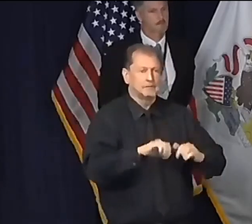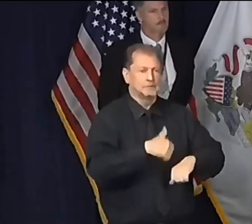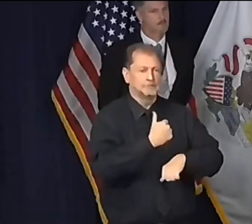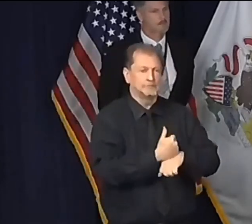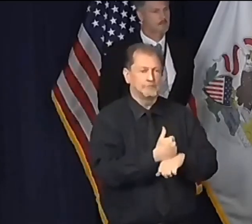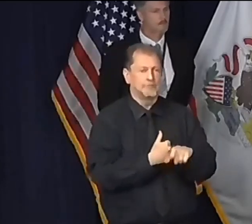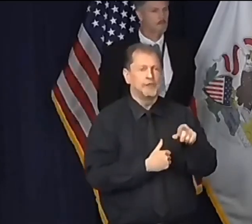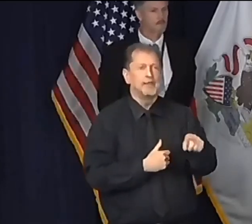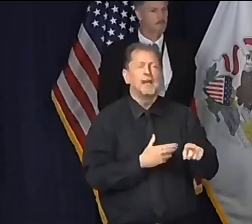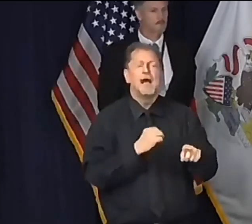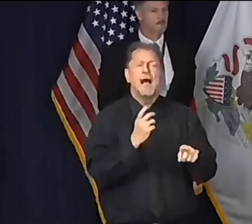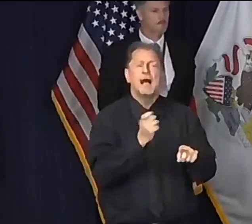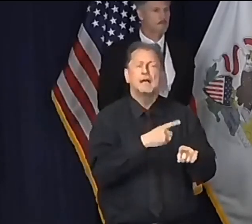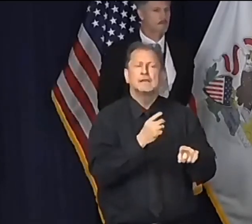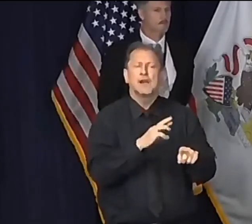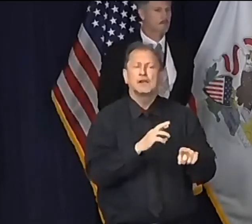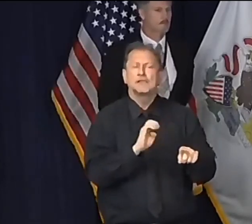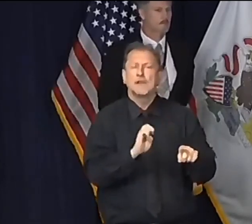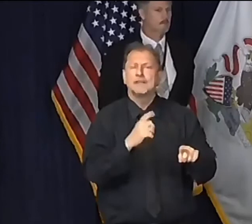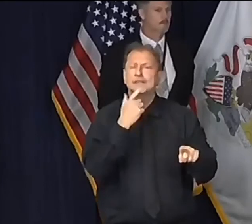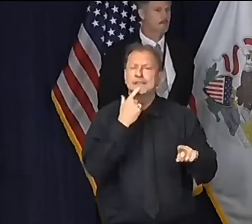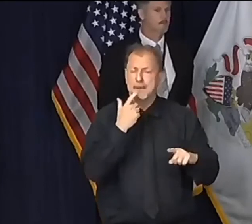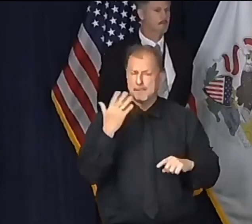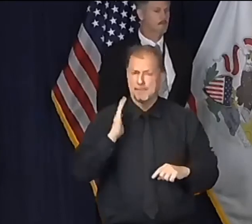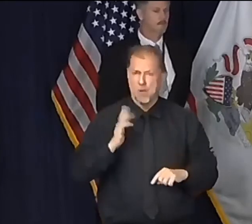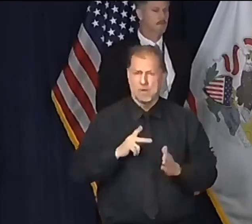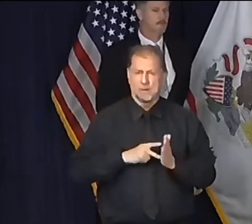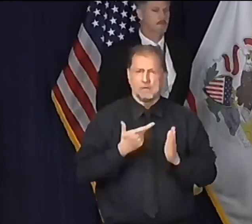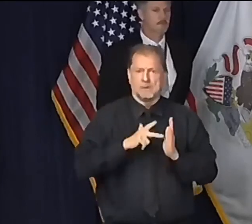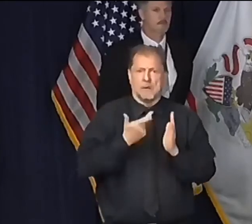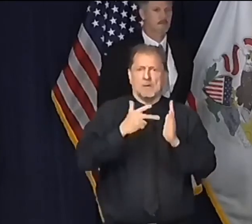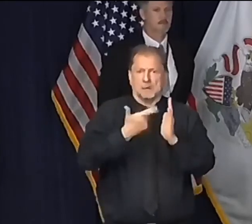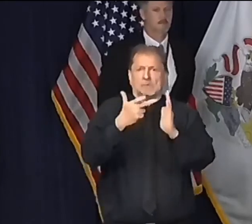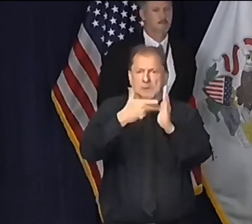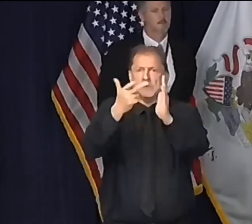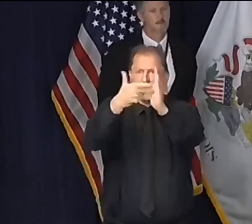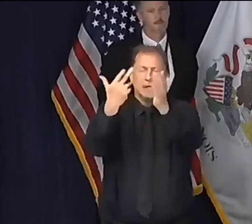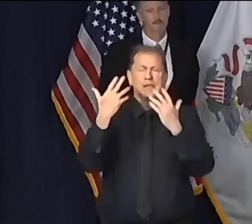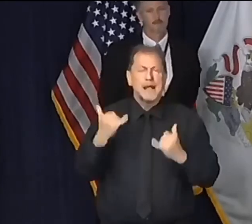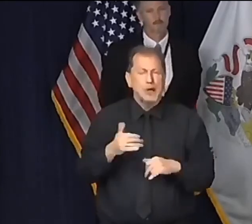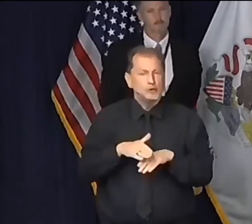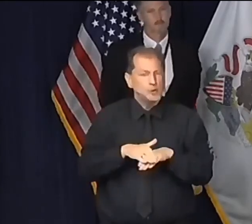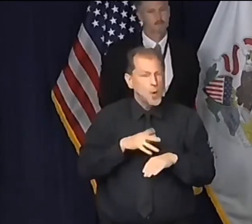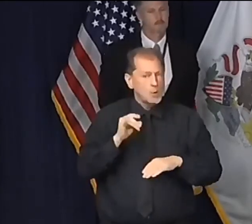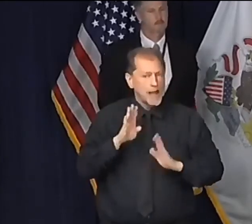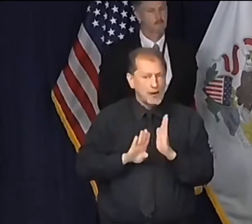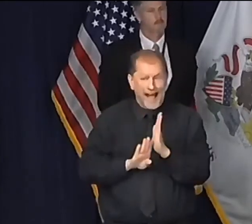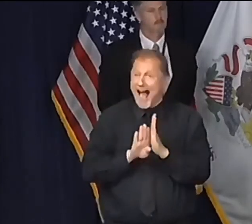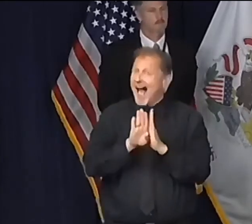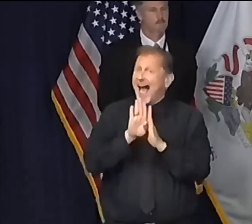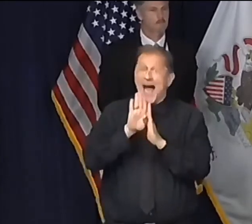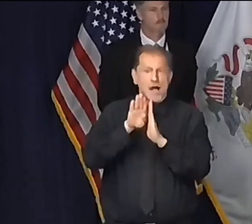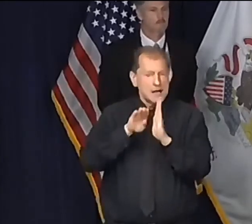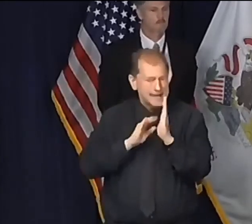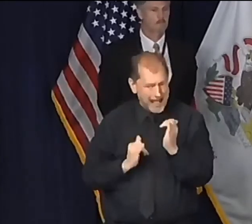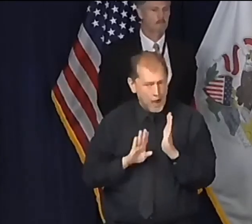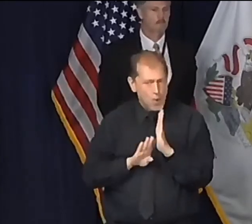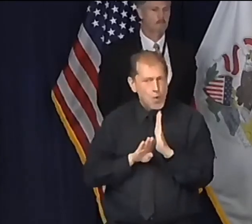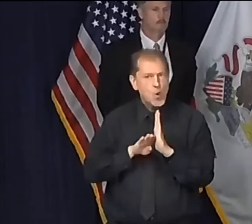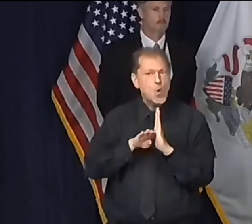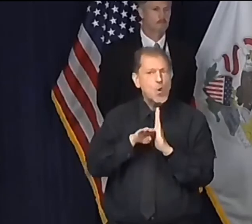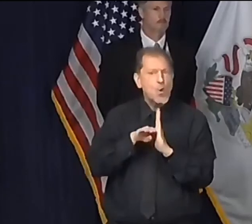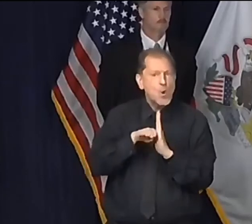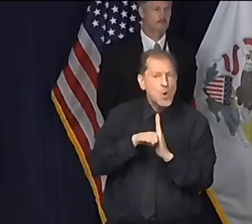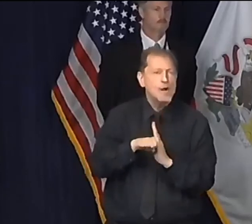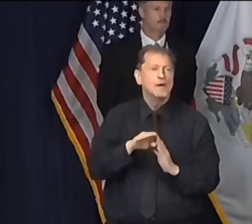the exponential growth you said seems to be slowing. Where does this suggest we are in terms of the peak? And also, how can we be